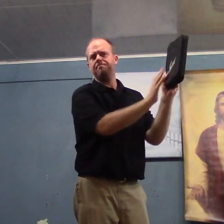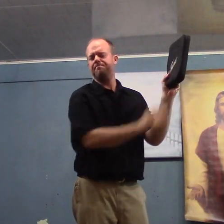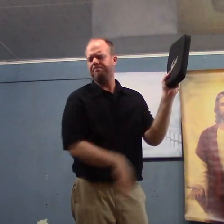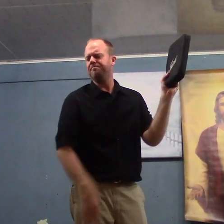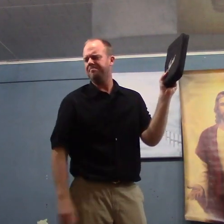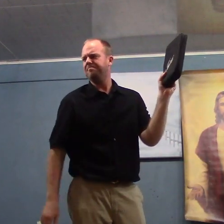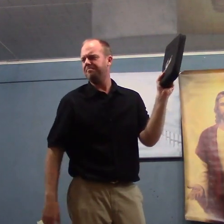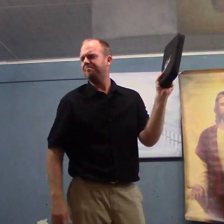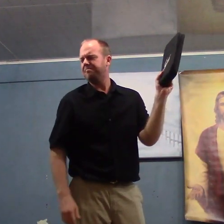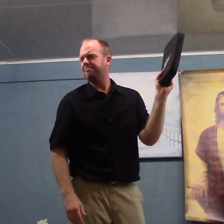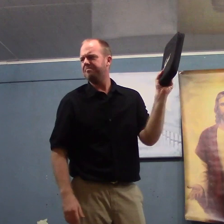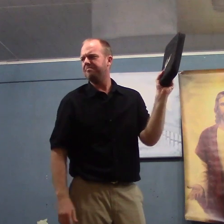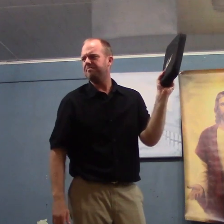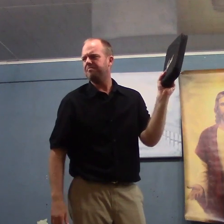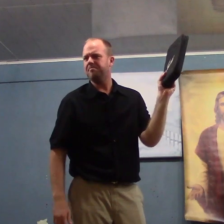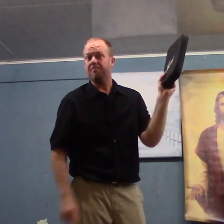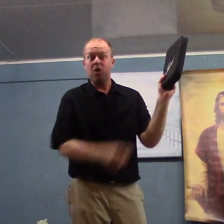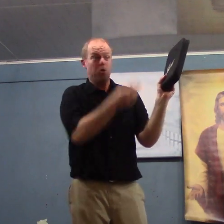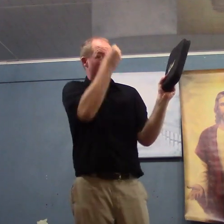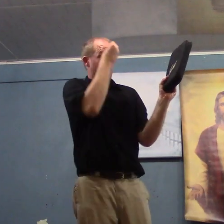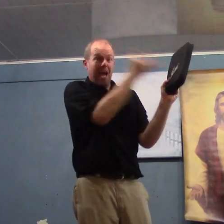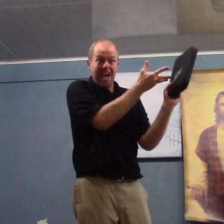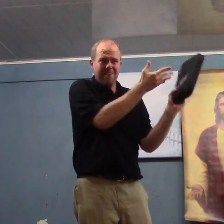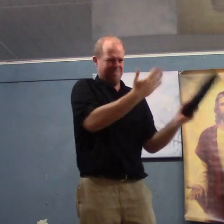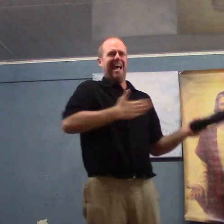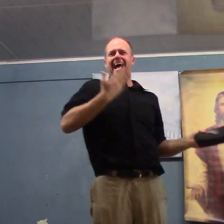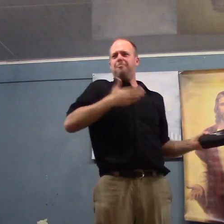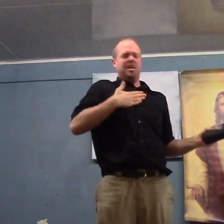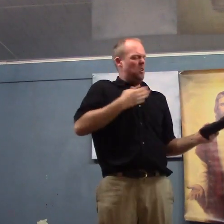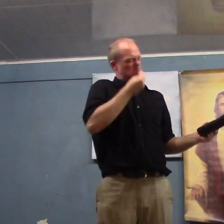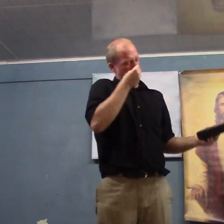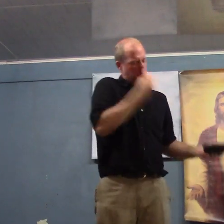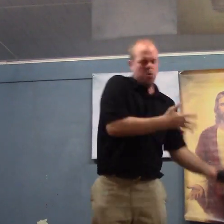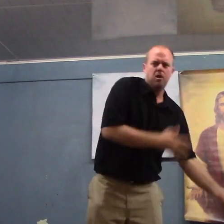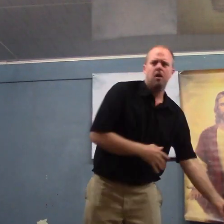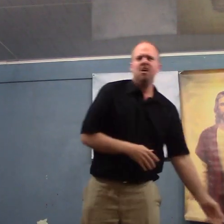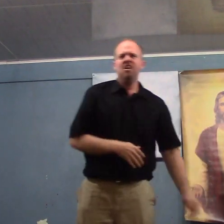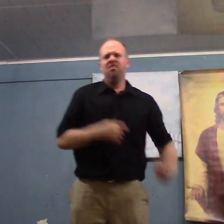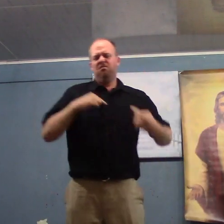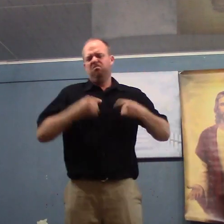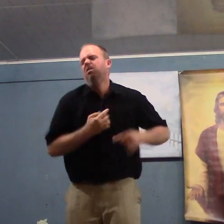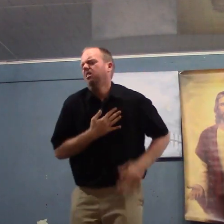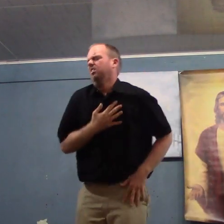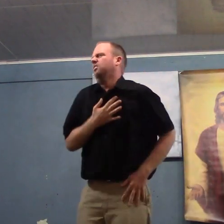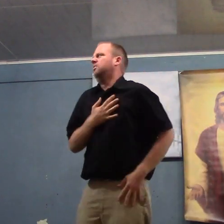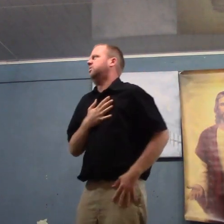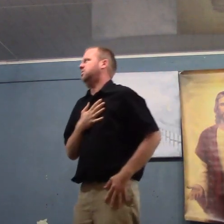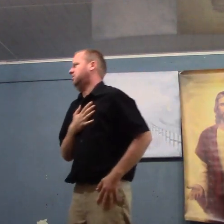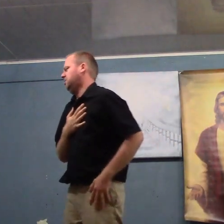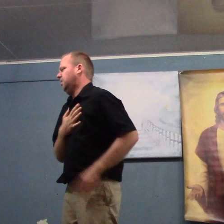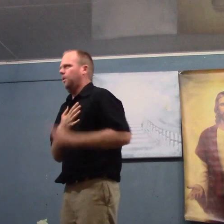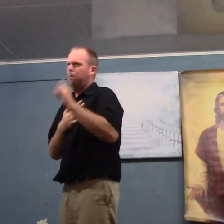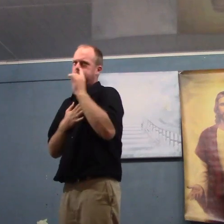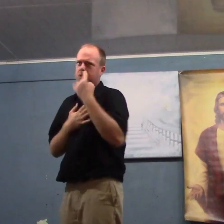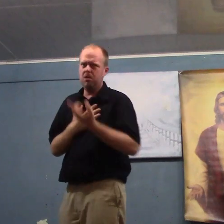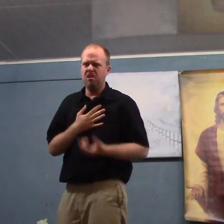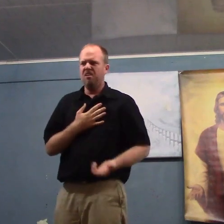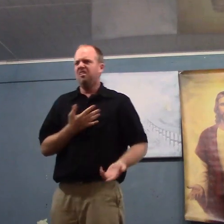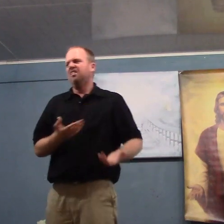The Word of God is the answer. If you obey the Word of God, you can be happy. But if you just ignore it and think